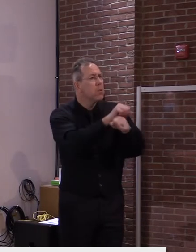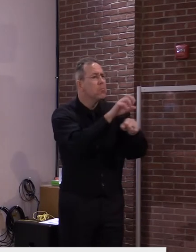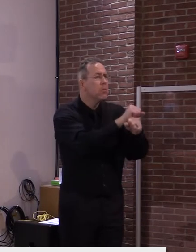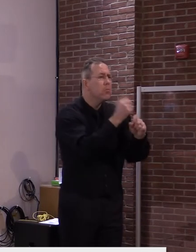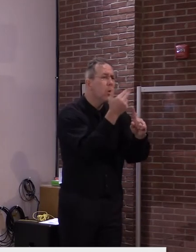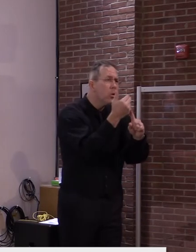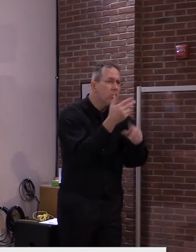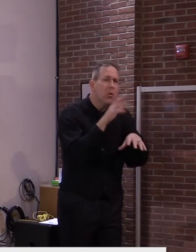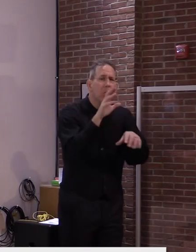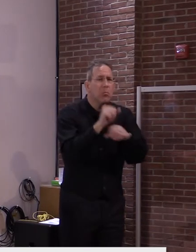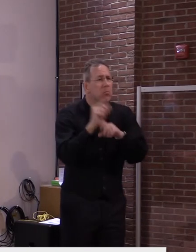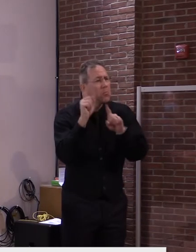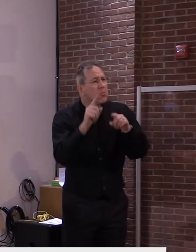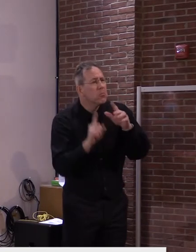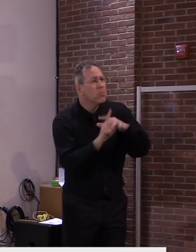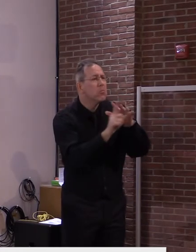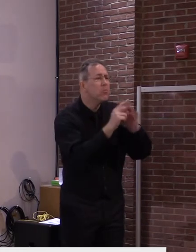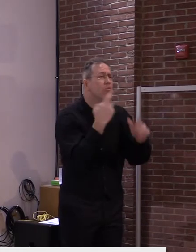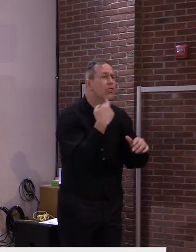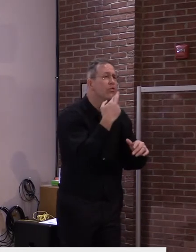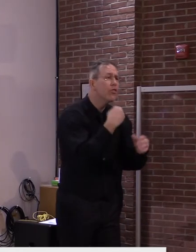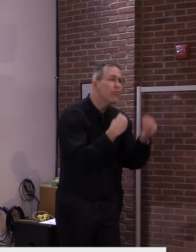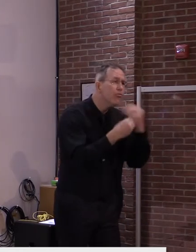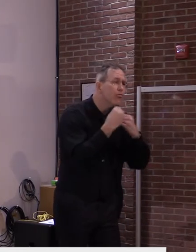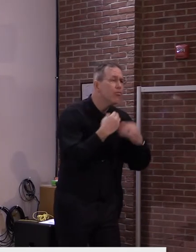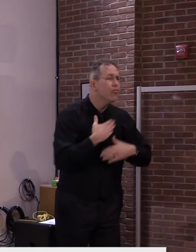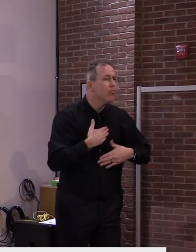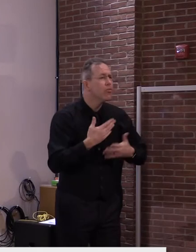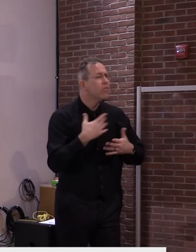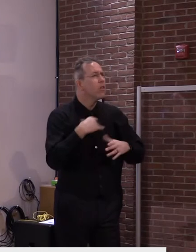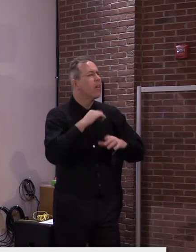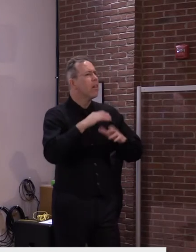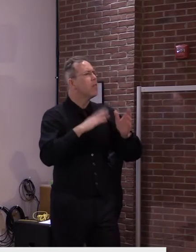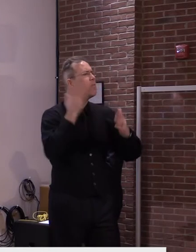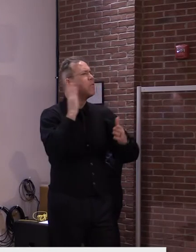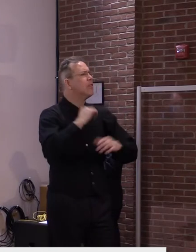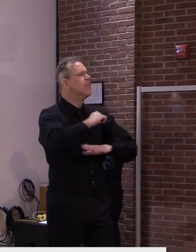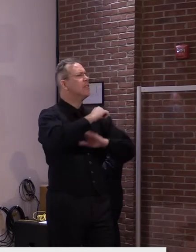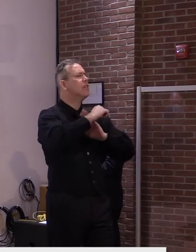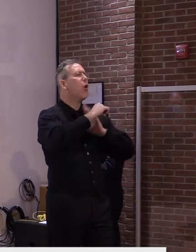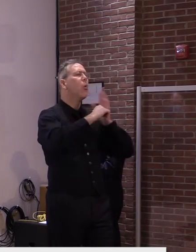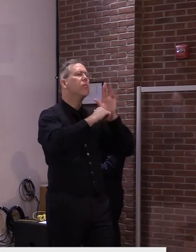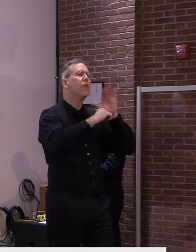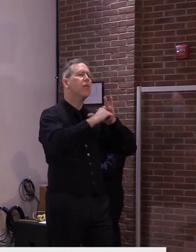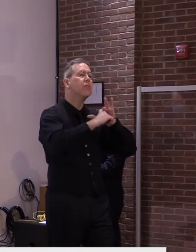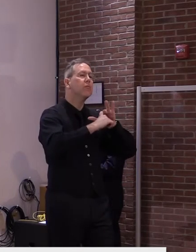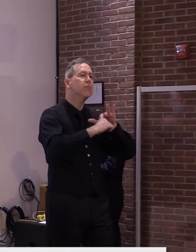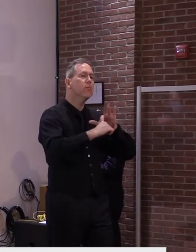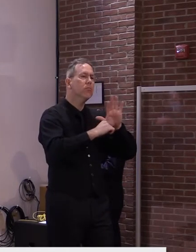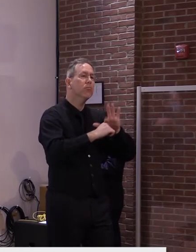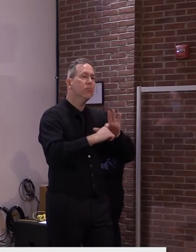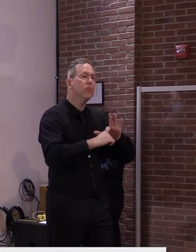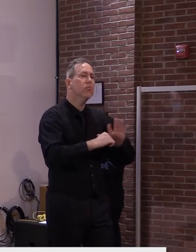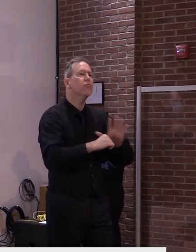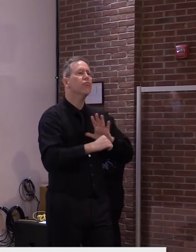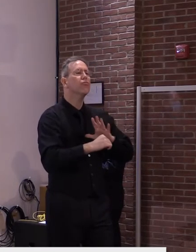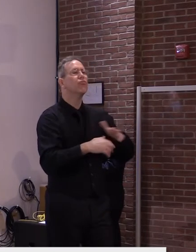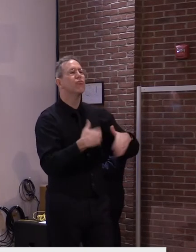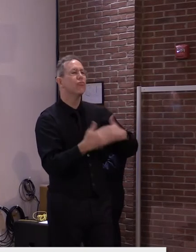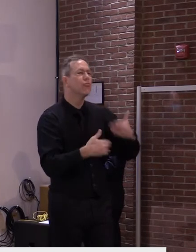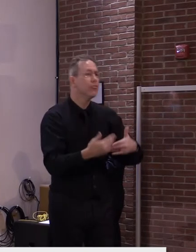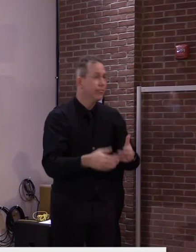so. But in the meantime, I know there's another recovery package being debated in Congress. We